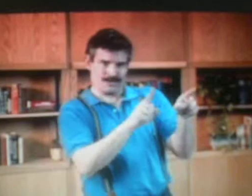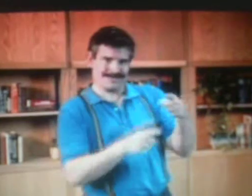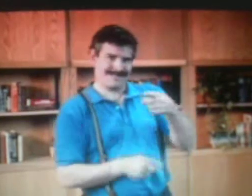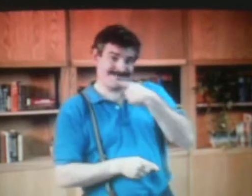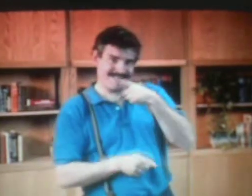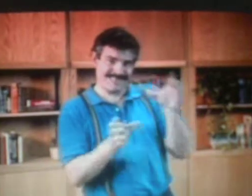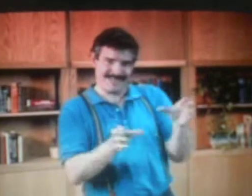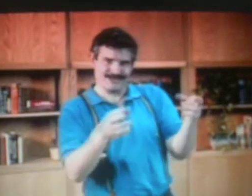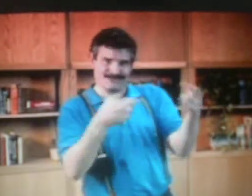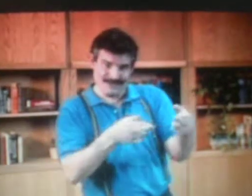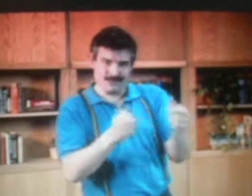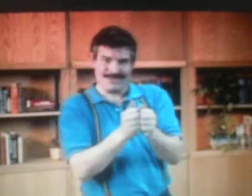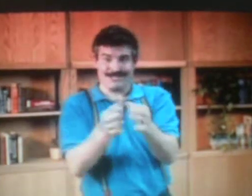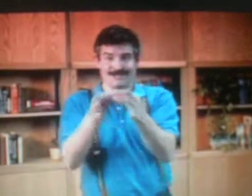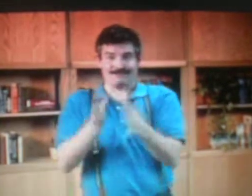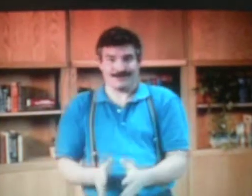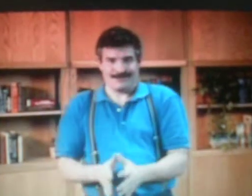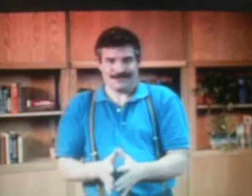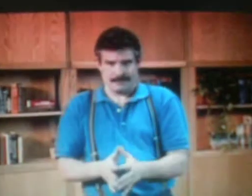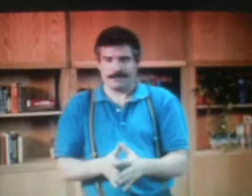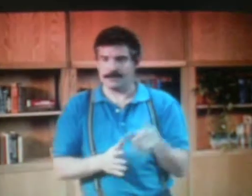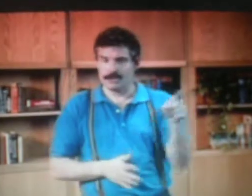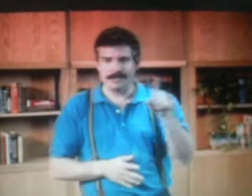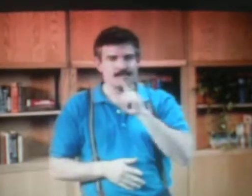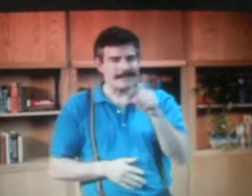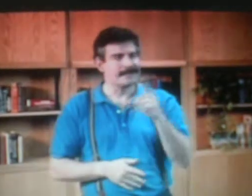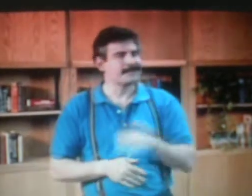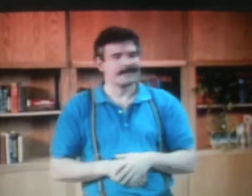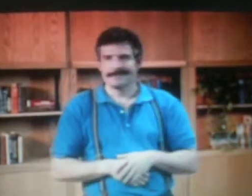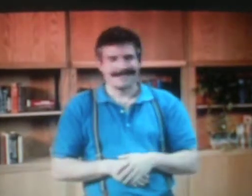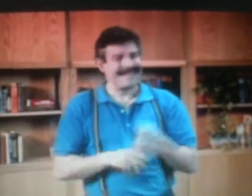National Technical Institute for the Deaf.